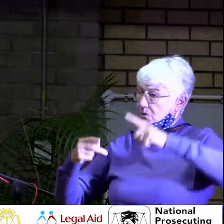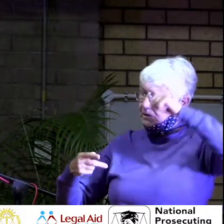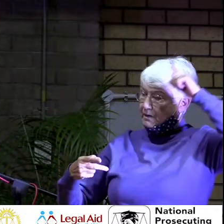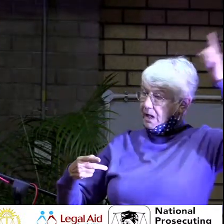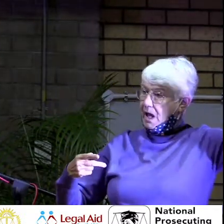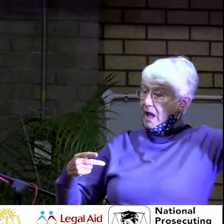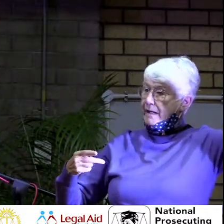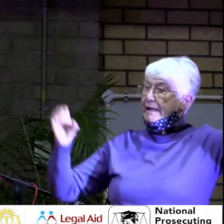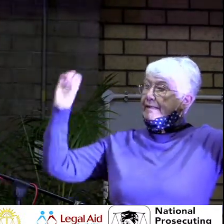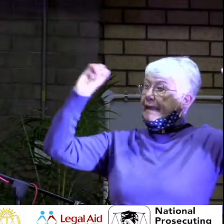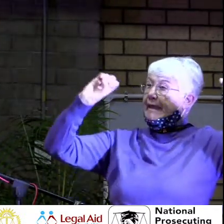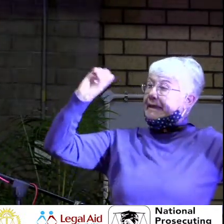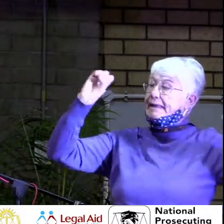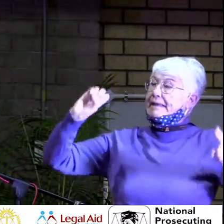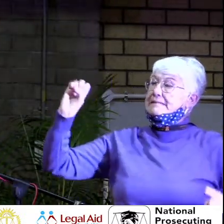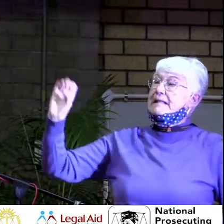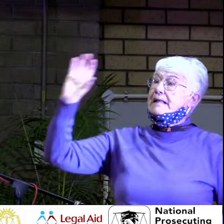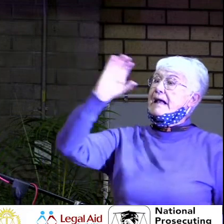representatives,